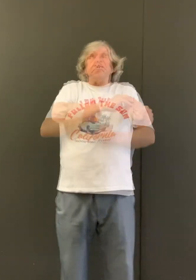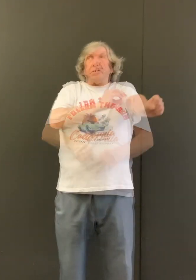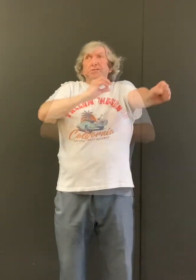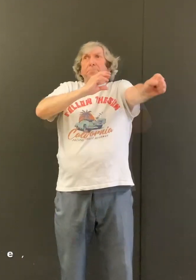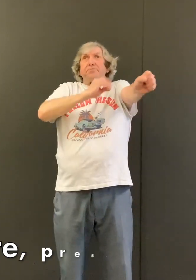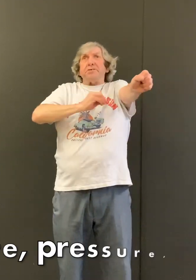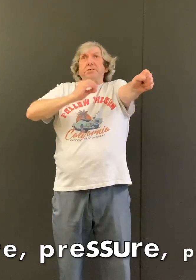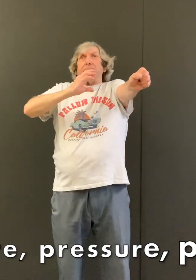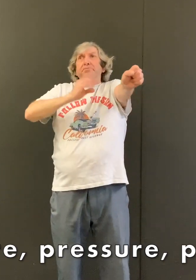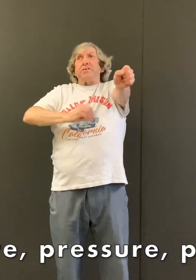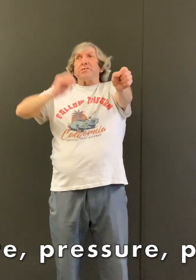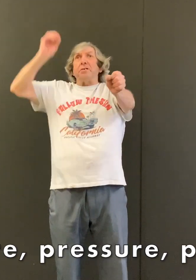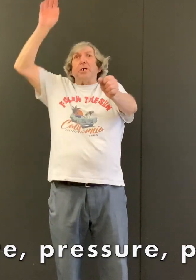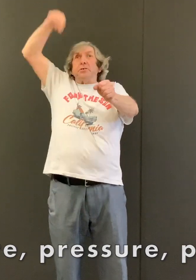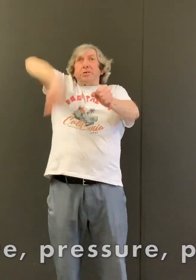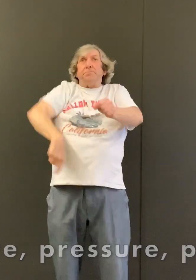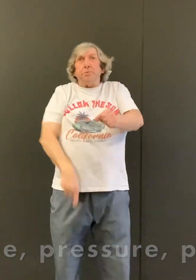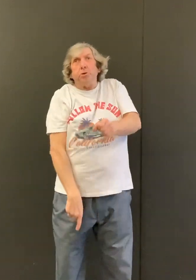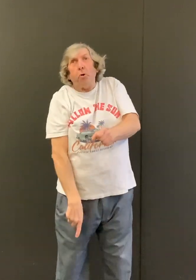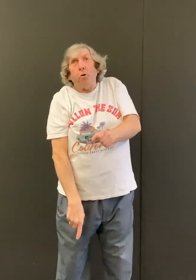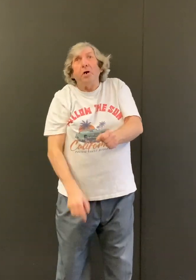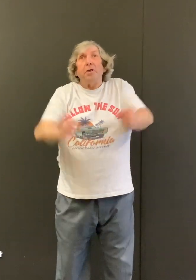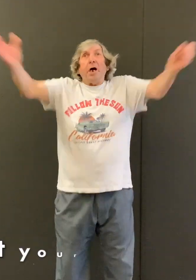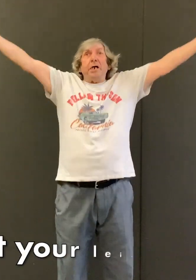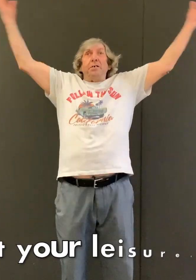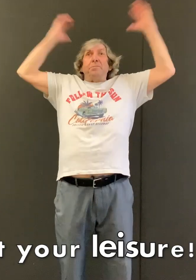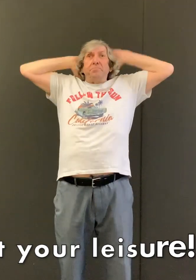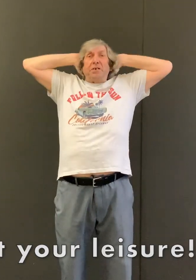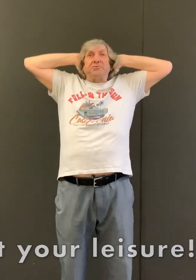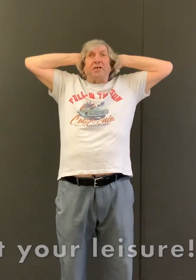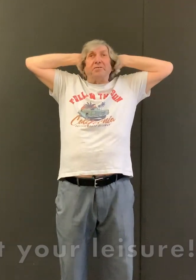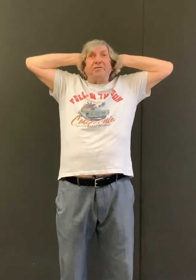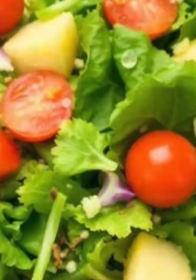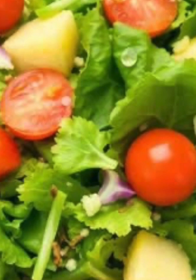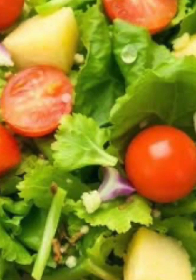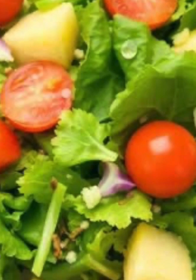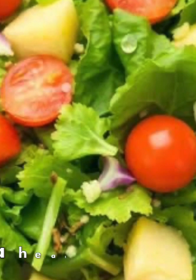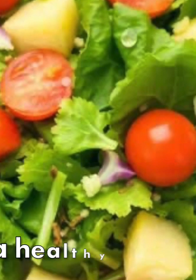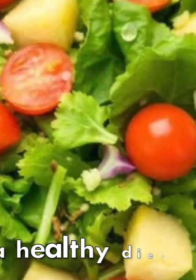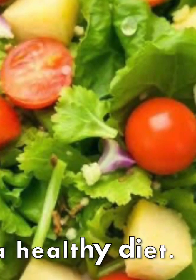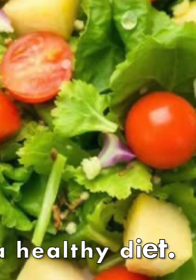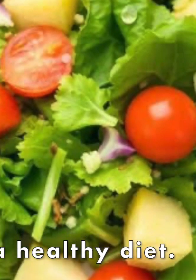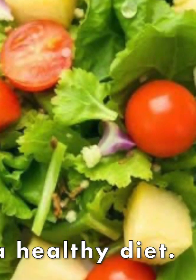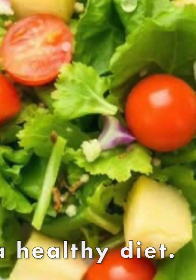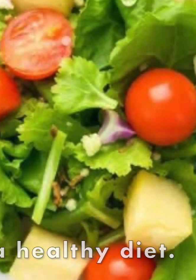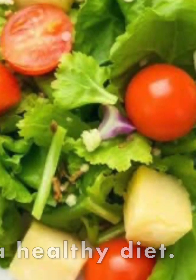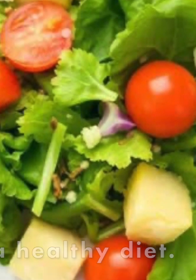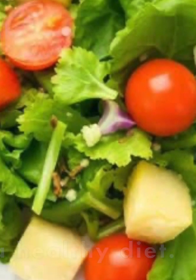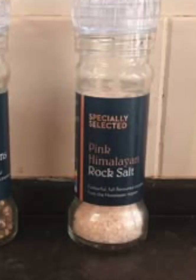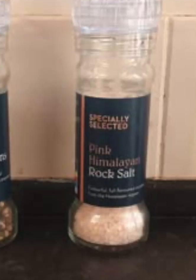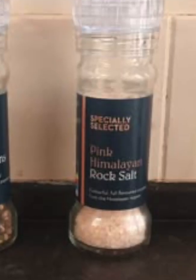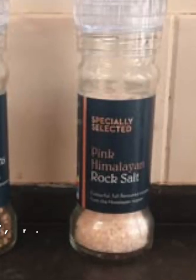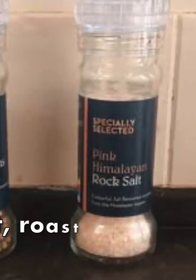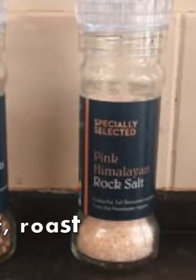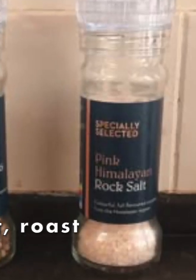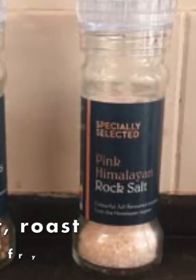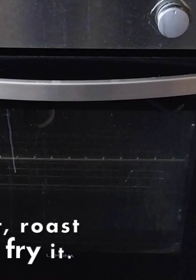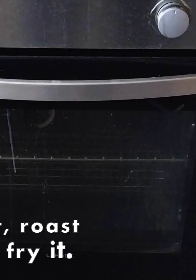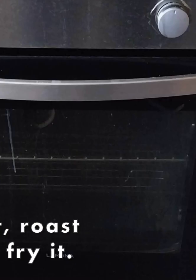Blood pressure keep it low at your leisure. Have yourself a healthy diet. Reduce your salt, roast your